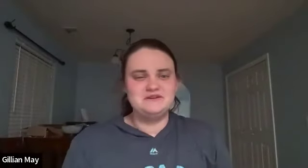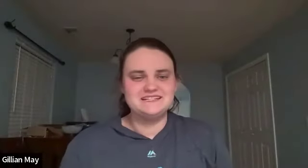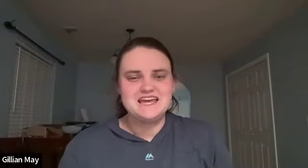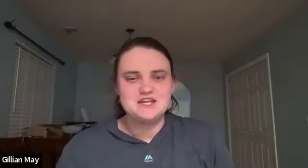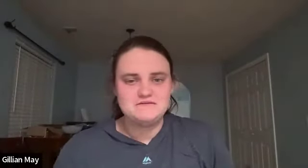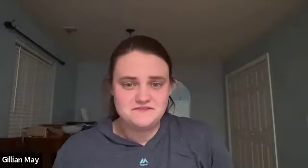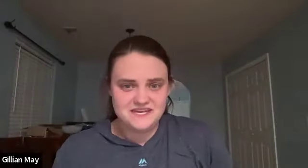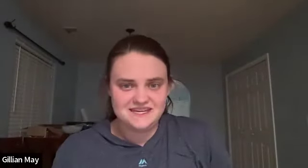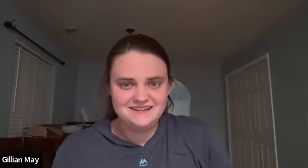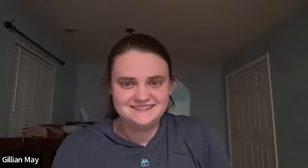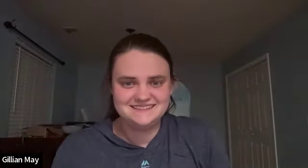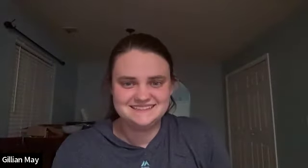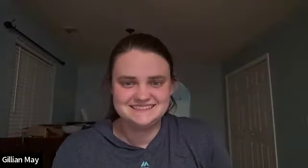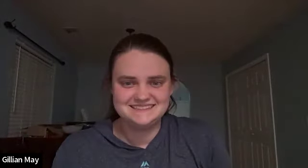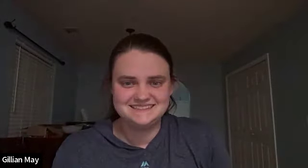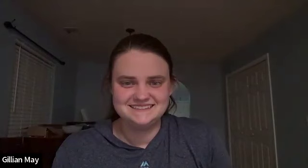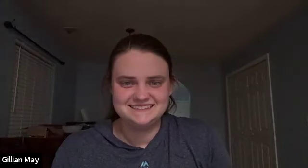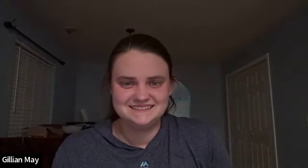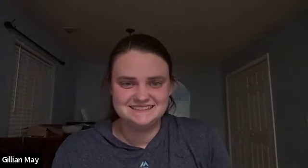perfect. V.